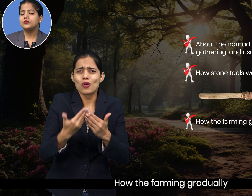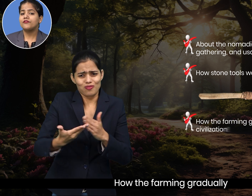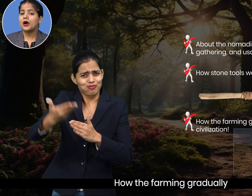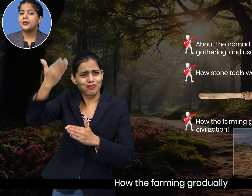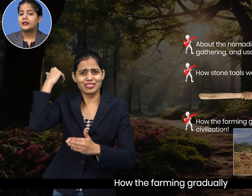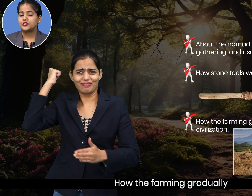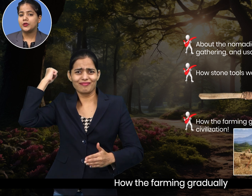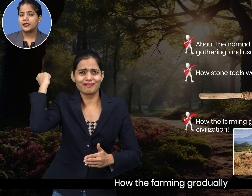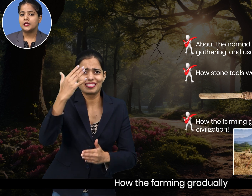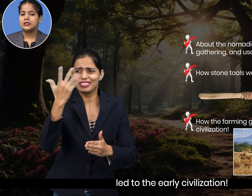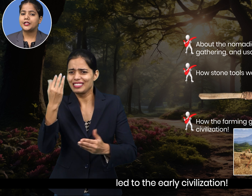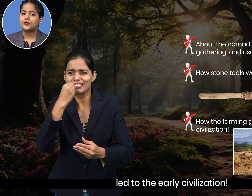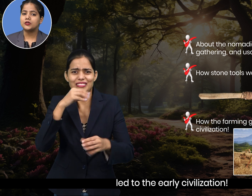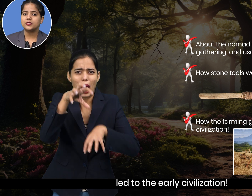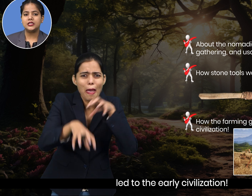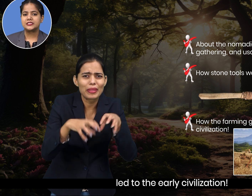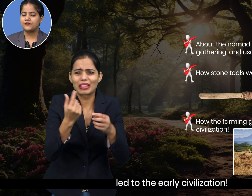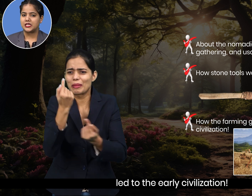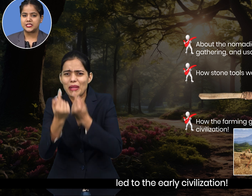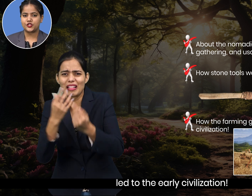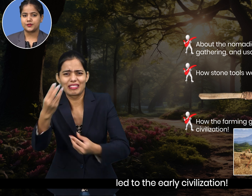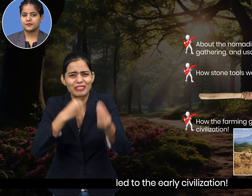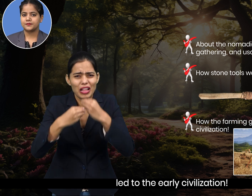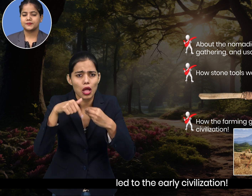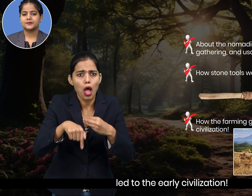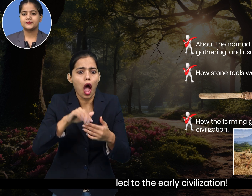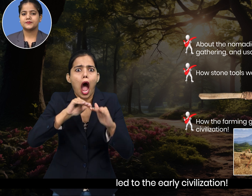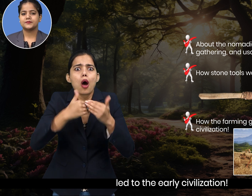How the farming gradually led to the early civilization.